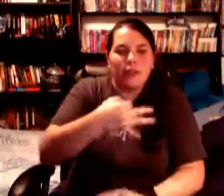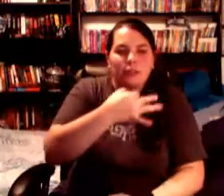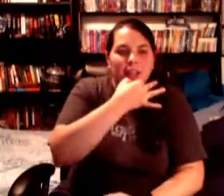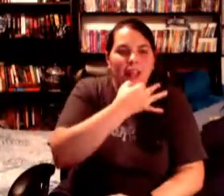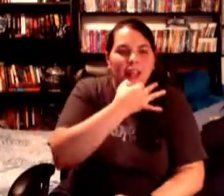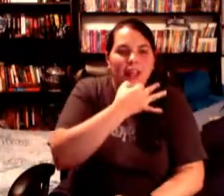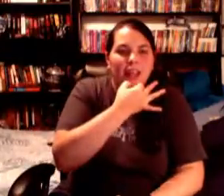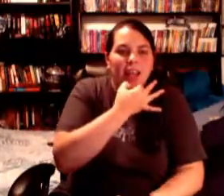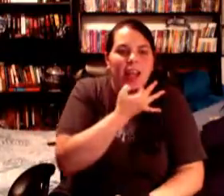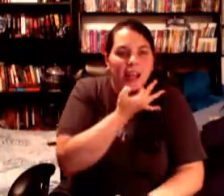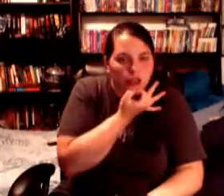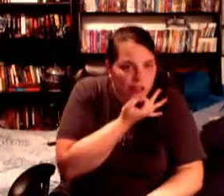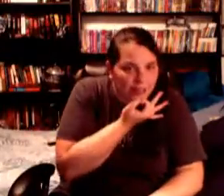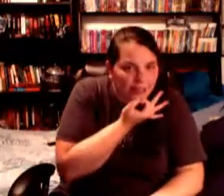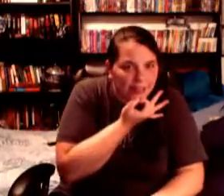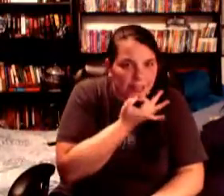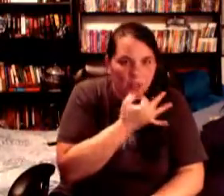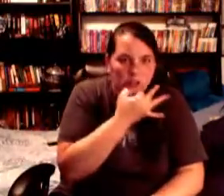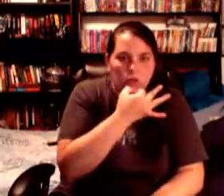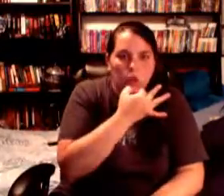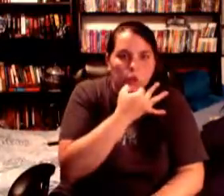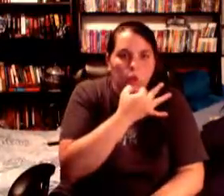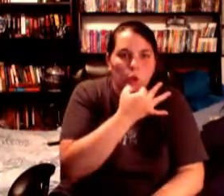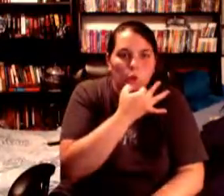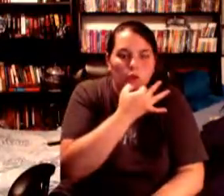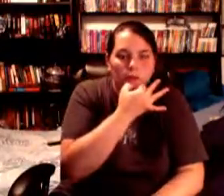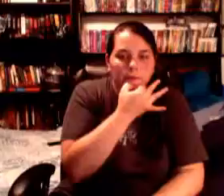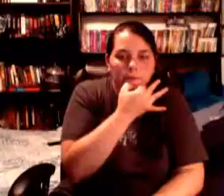down, at your chin. So soon,